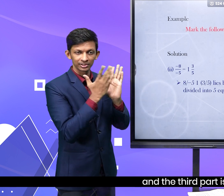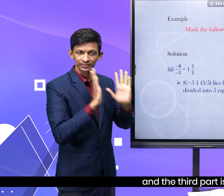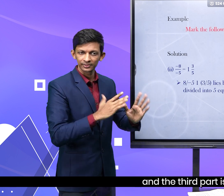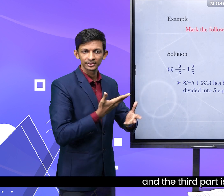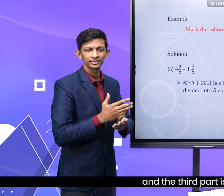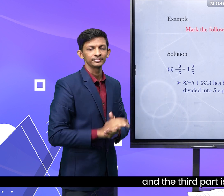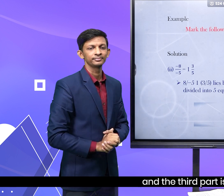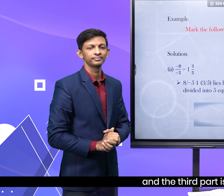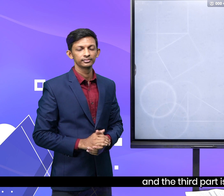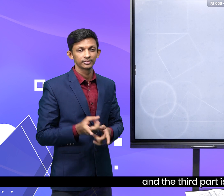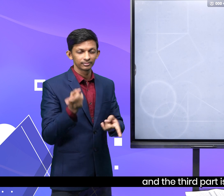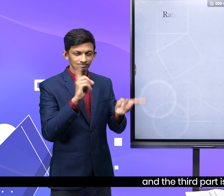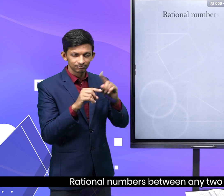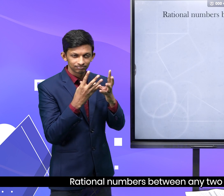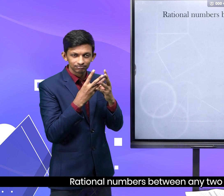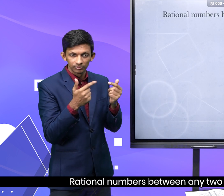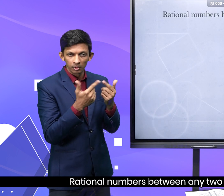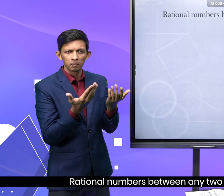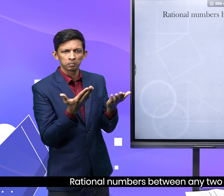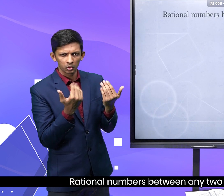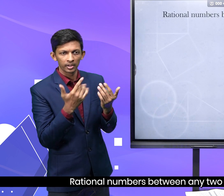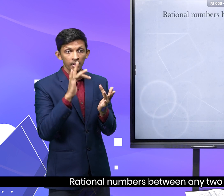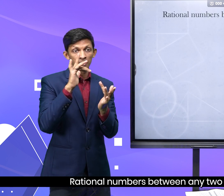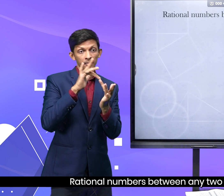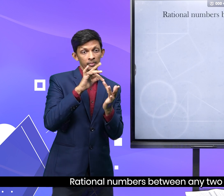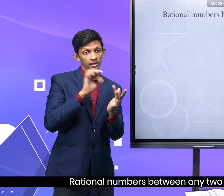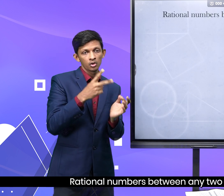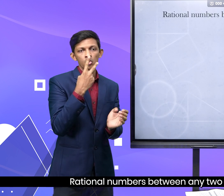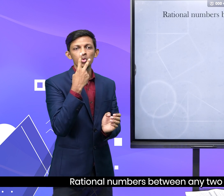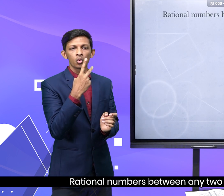and the third part is taken. Rational numbers between any two given rational numbers.